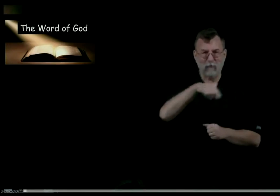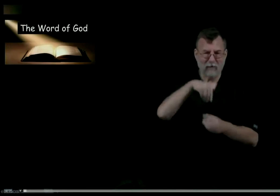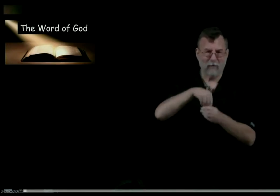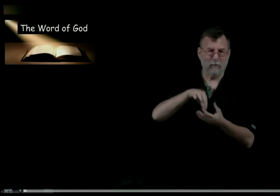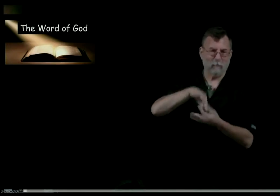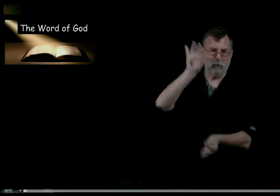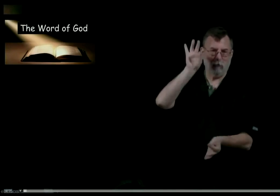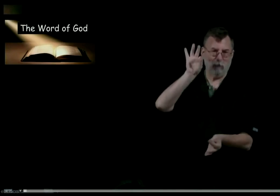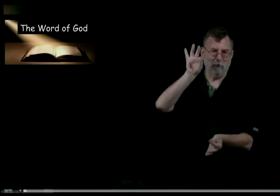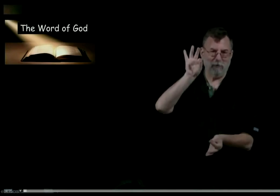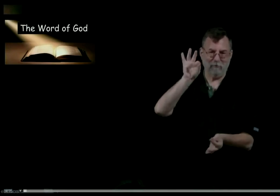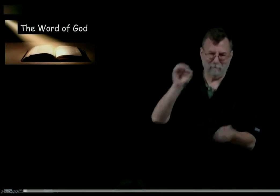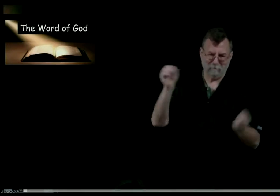in spirit.